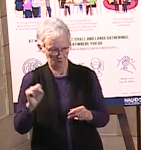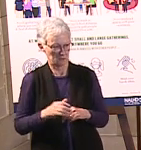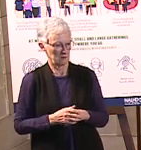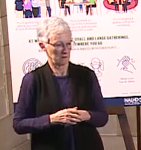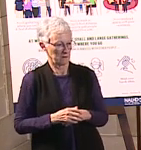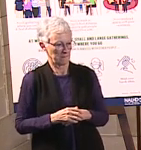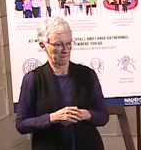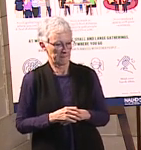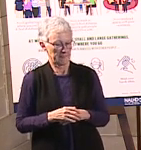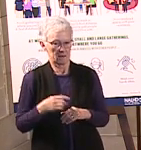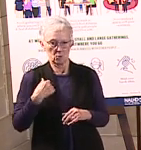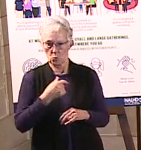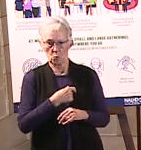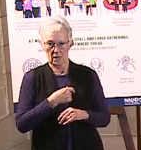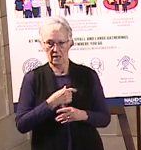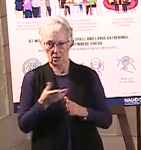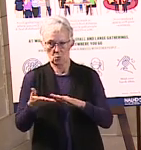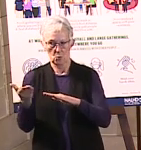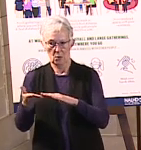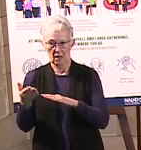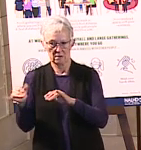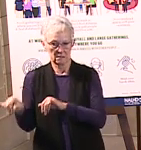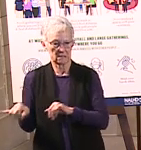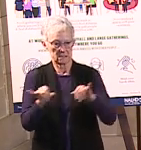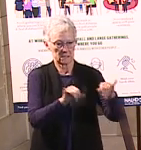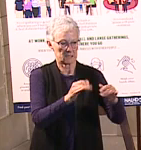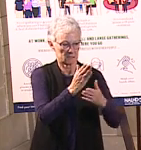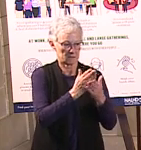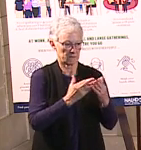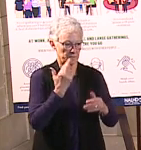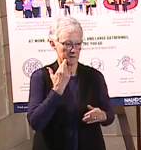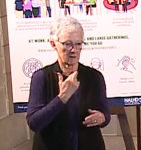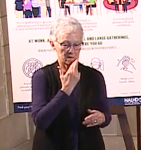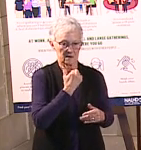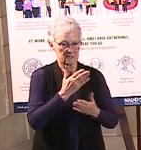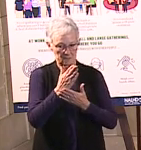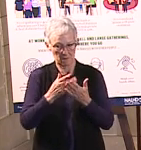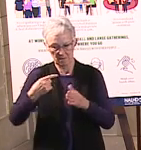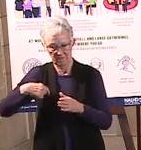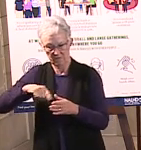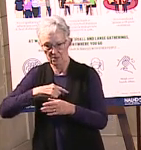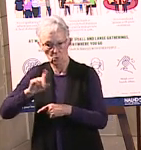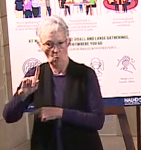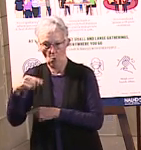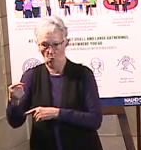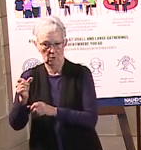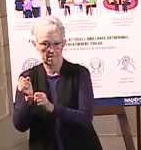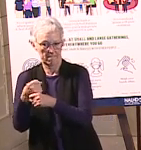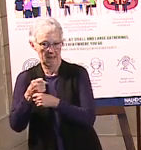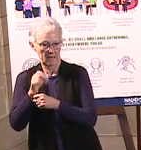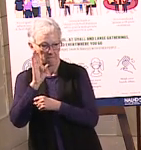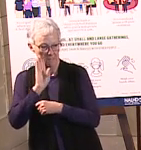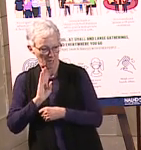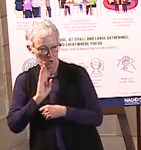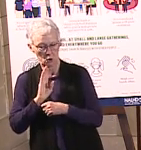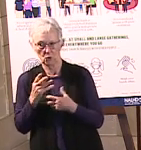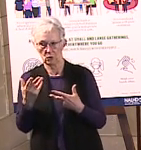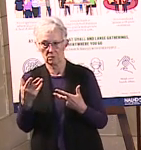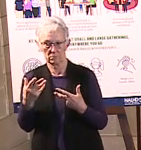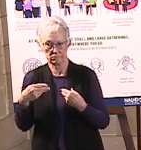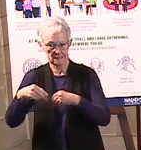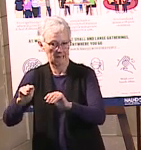operate very similar to restaurants, and some of us that just make beer and serve beer. And so these curbside dining